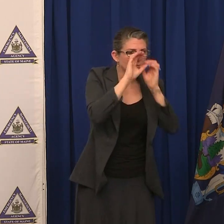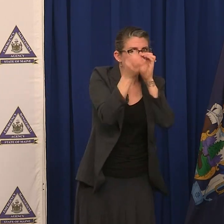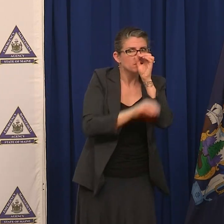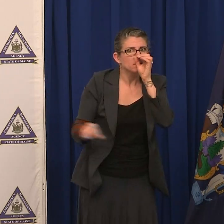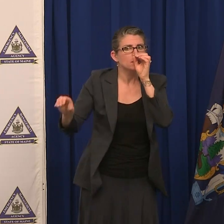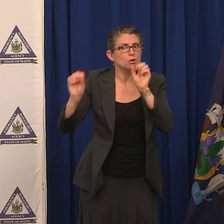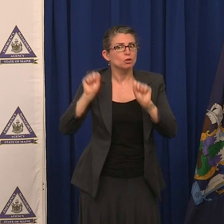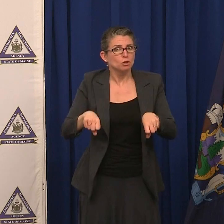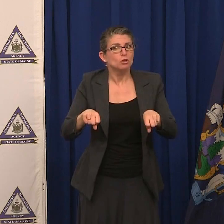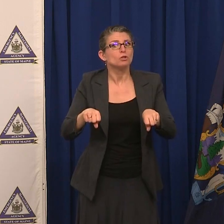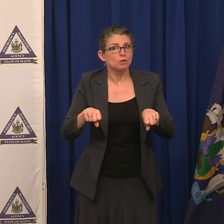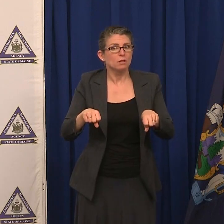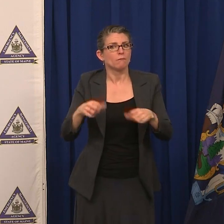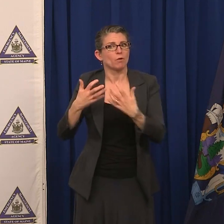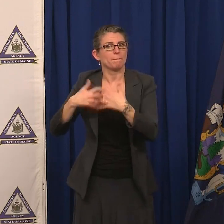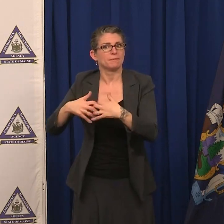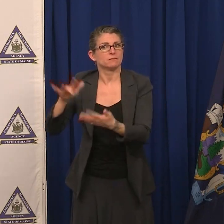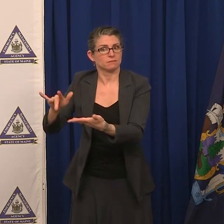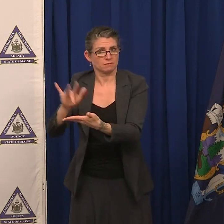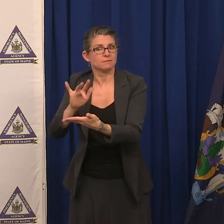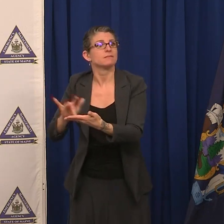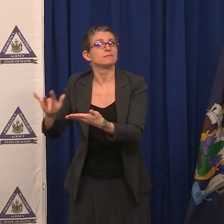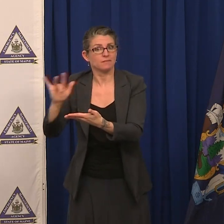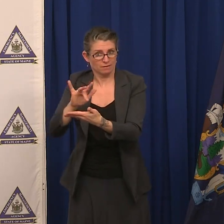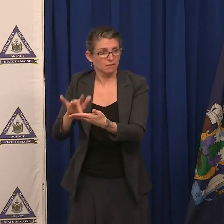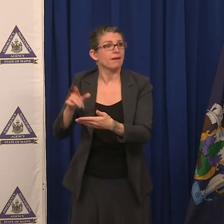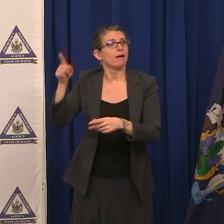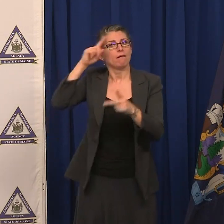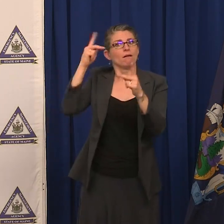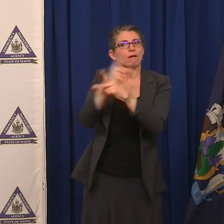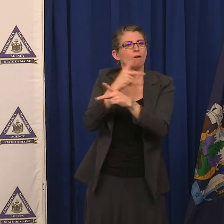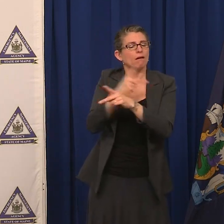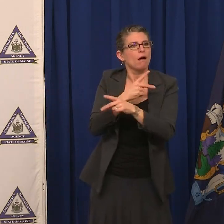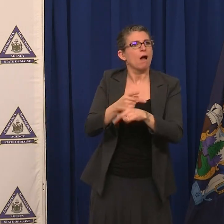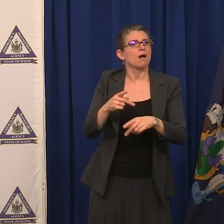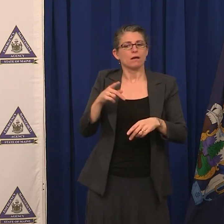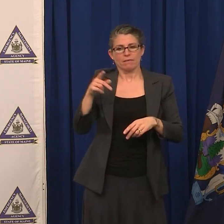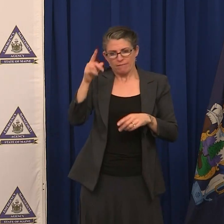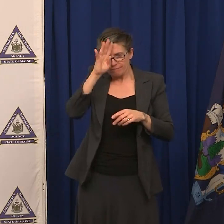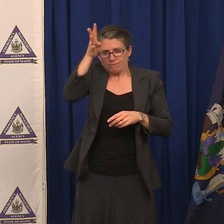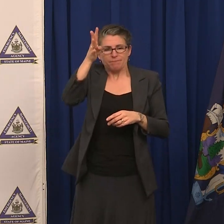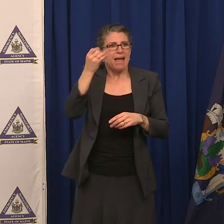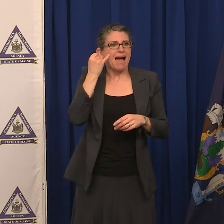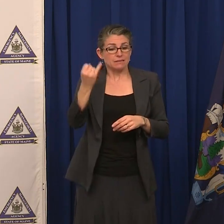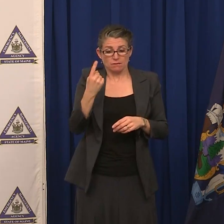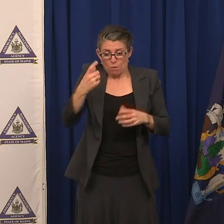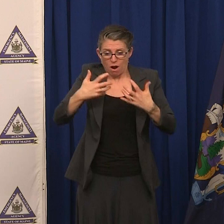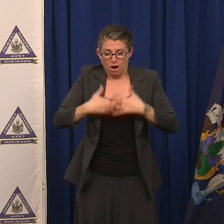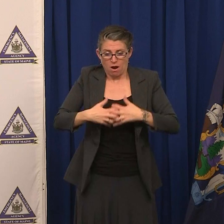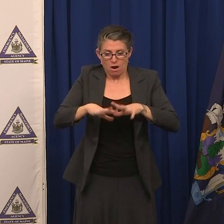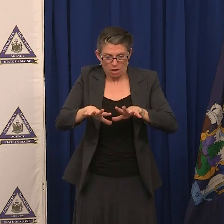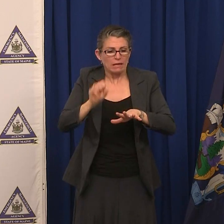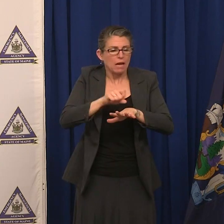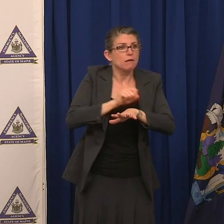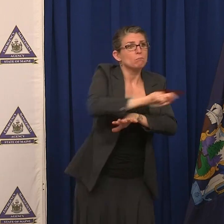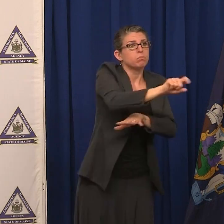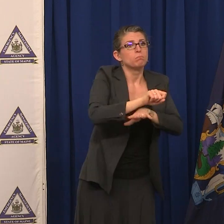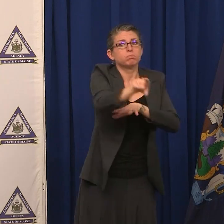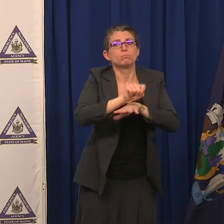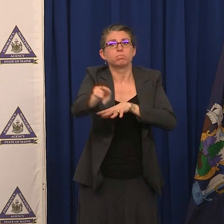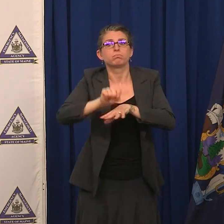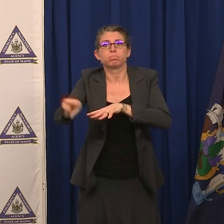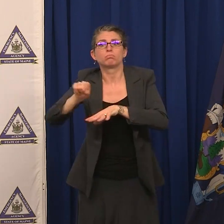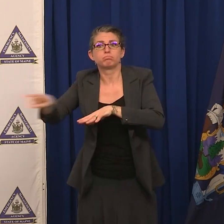adjusted the model accordingly. So that's what we're doing, and that's what allows us to get a better handle on low infection